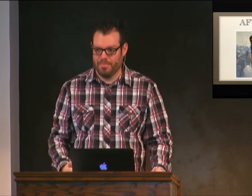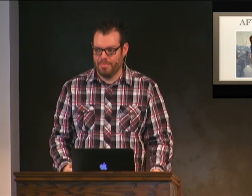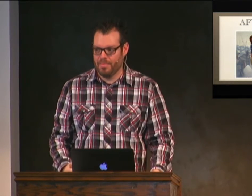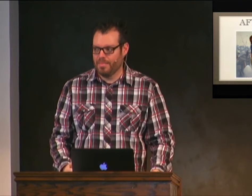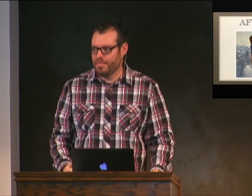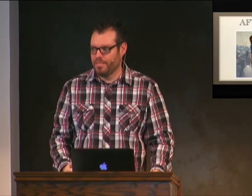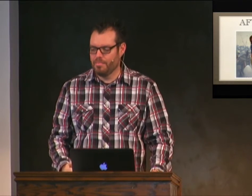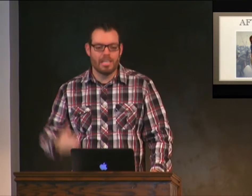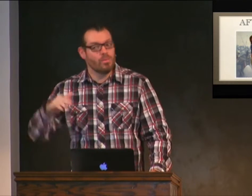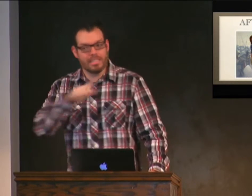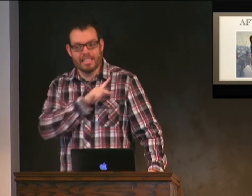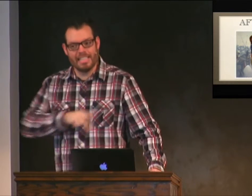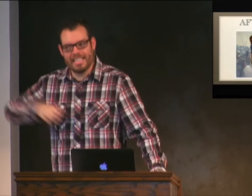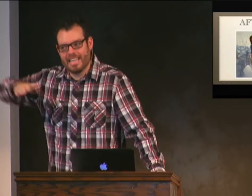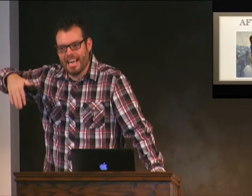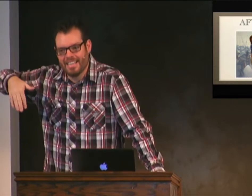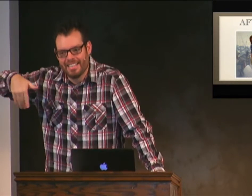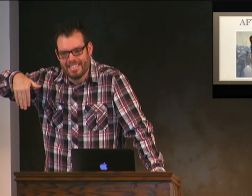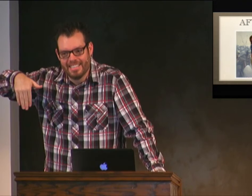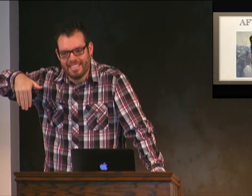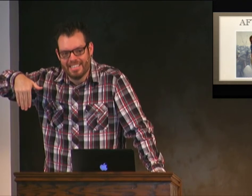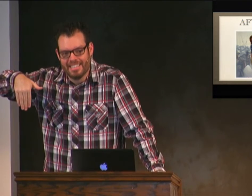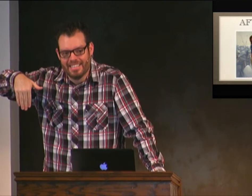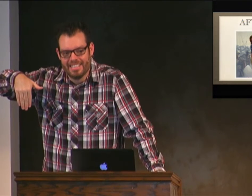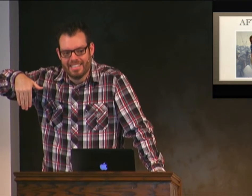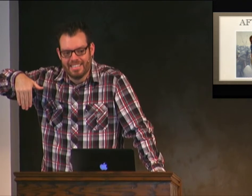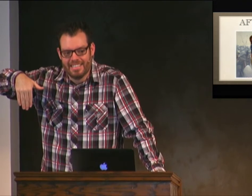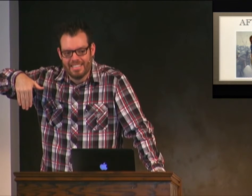kingdom. But he wasn't a king yet.